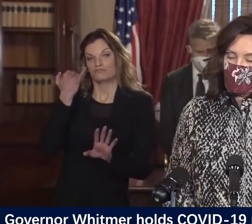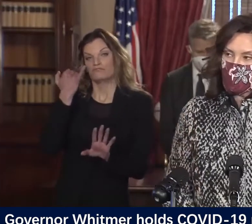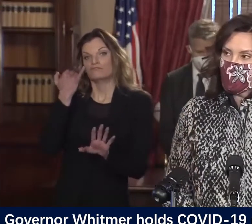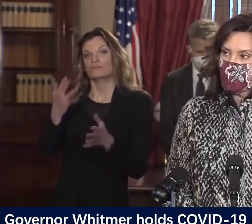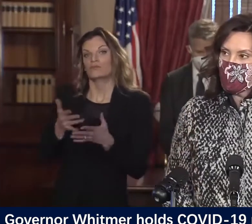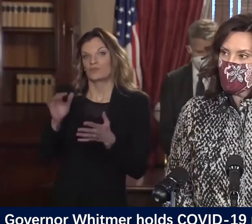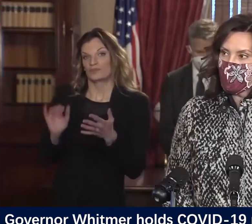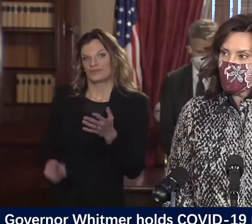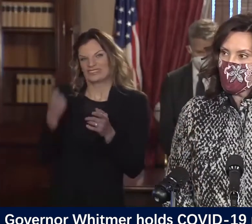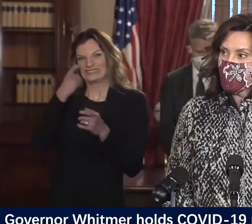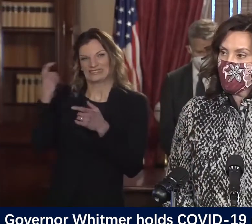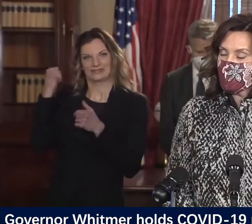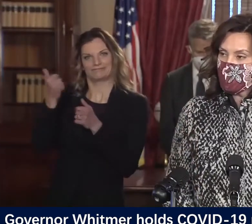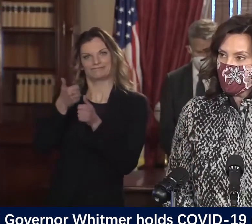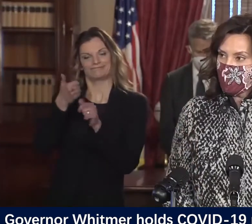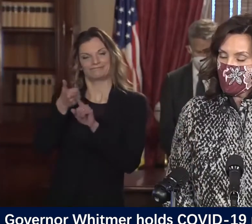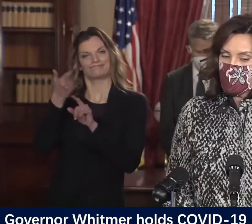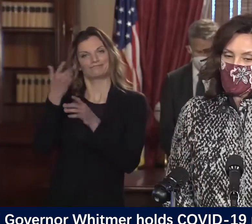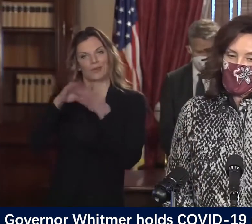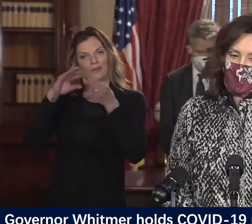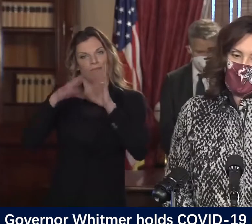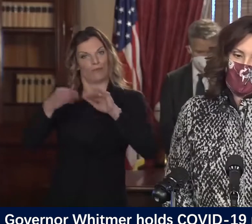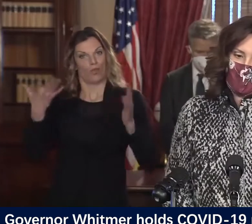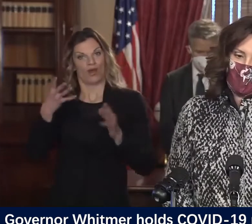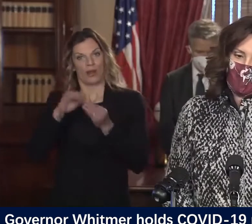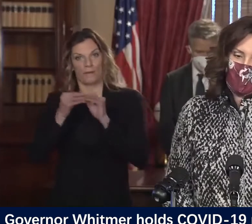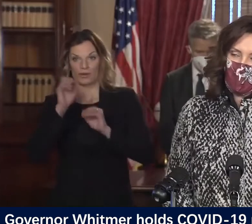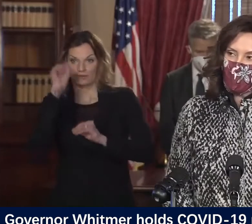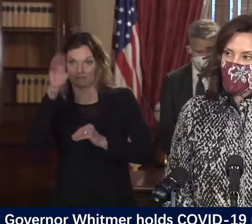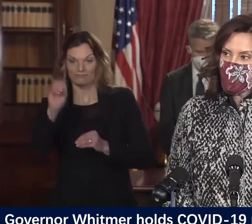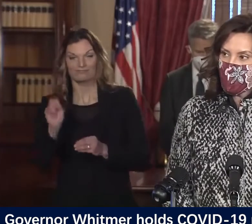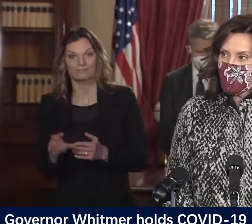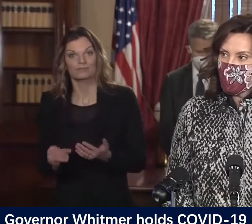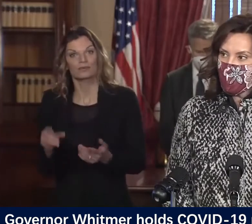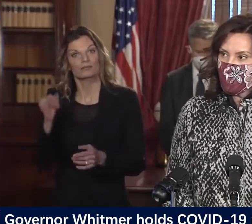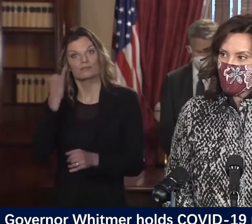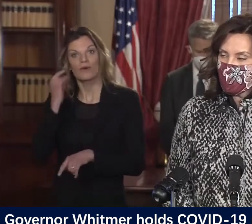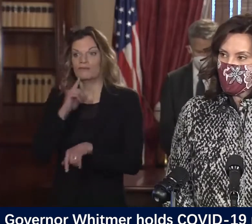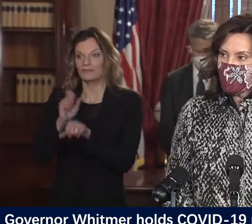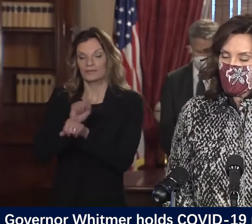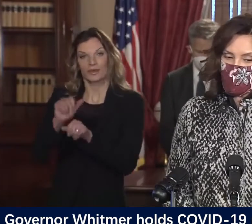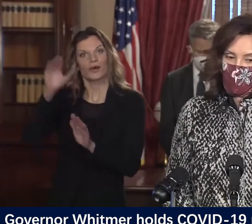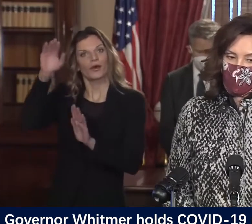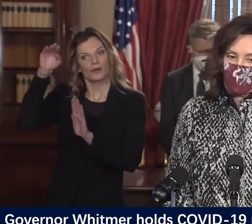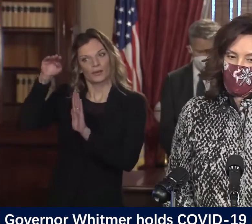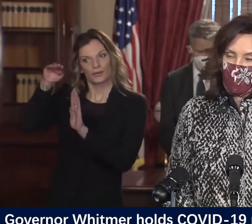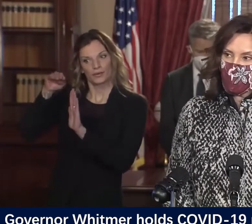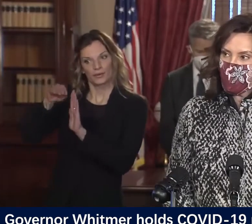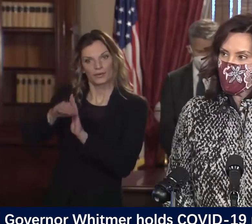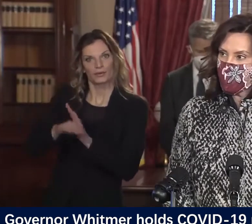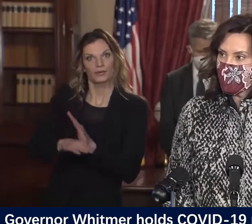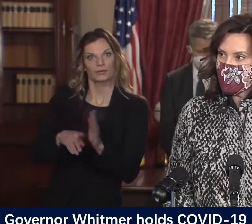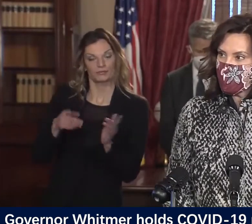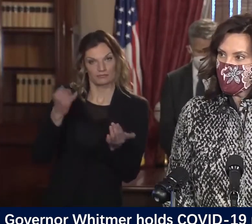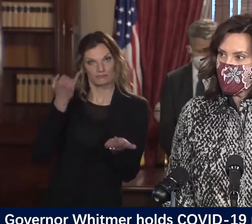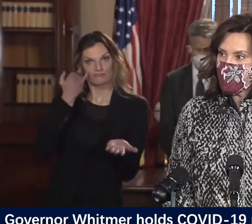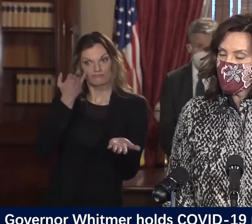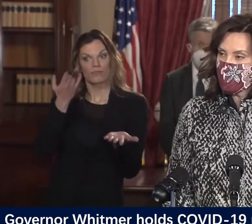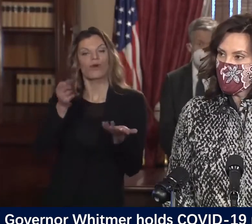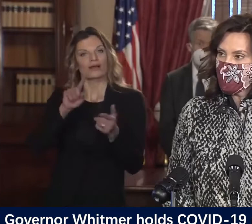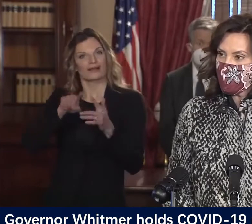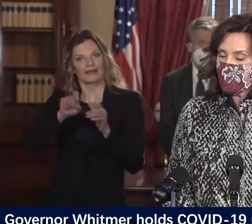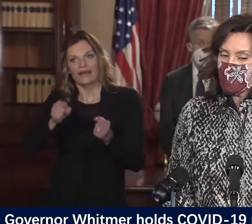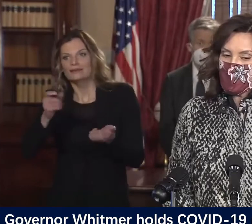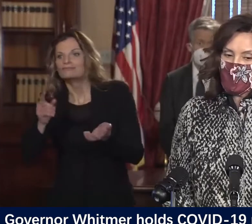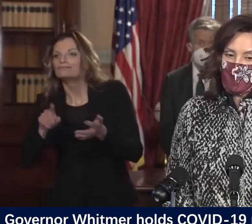he articulated are going down, and in the judgment of our medical professionals, we can start to reengage some things, we